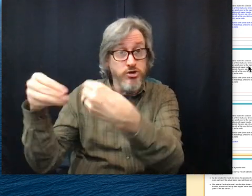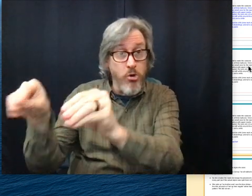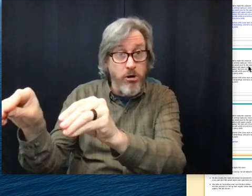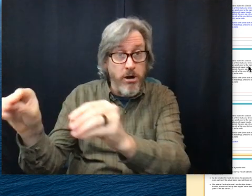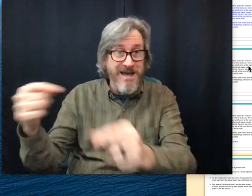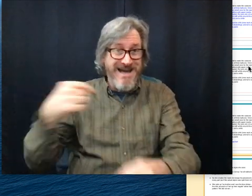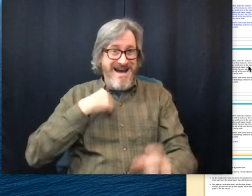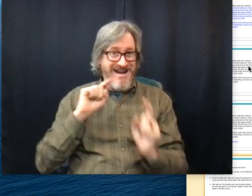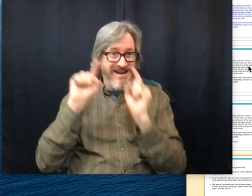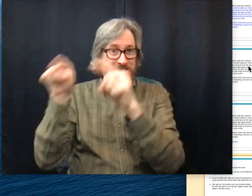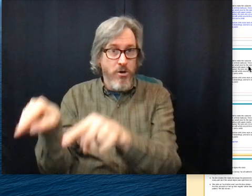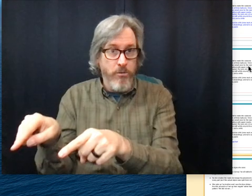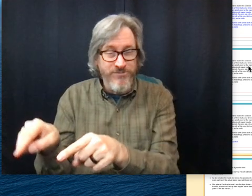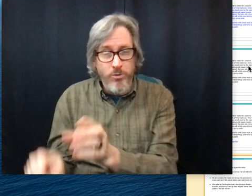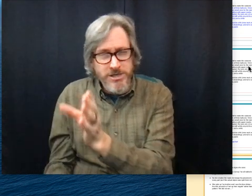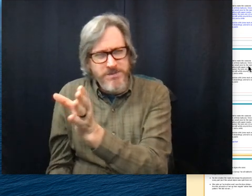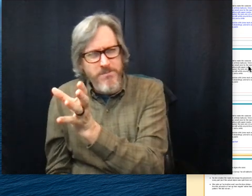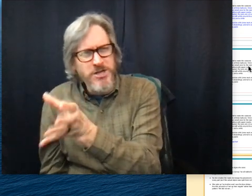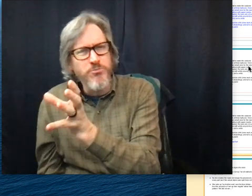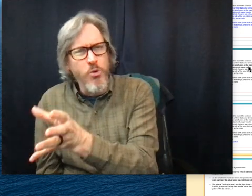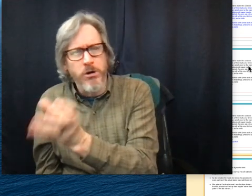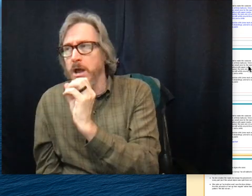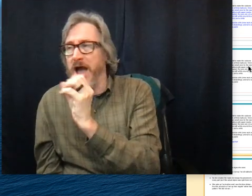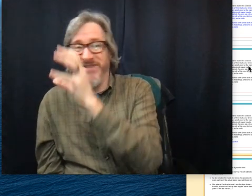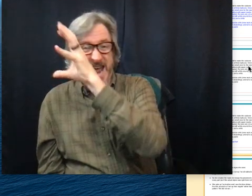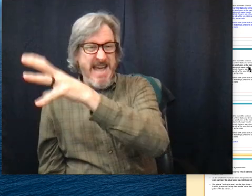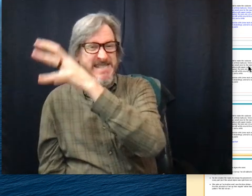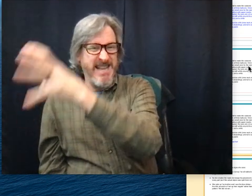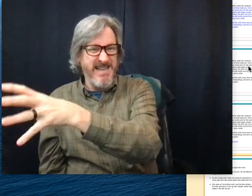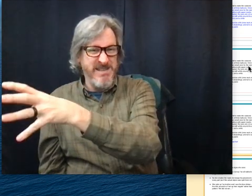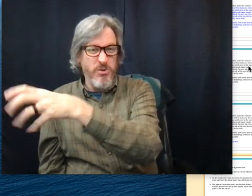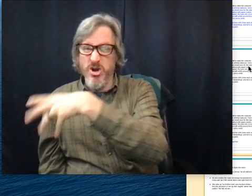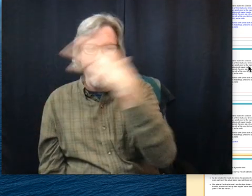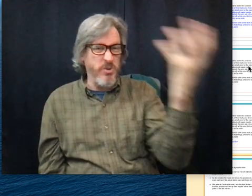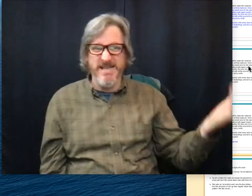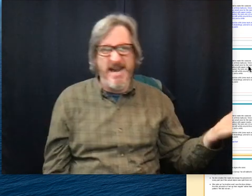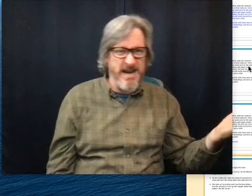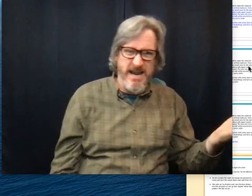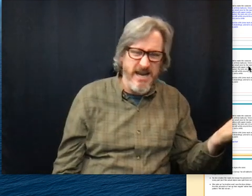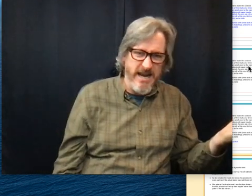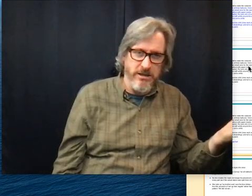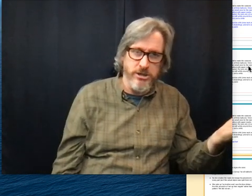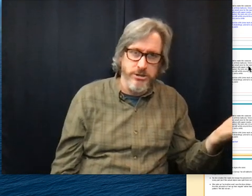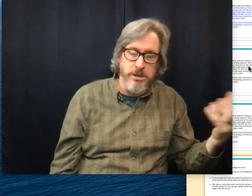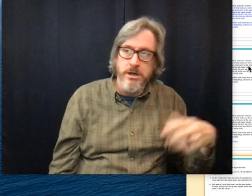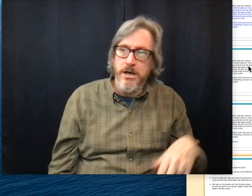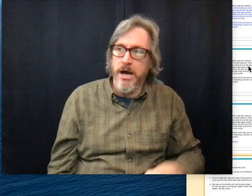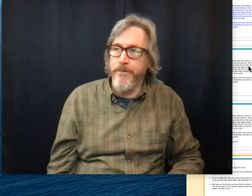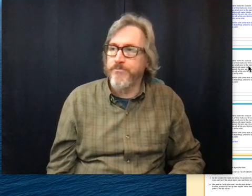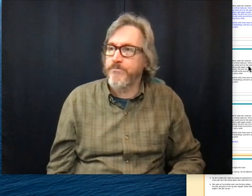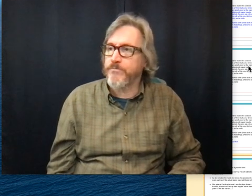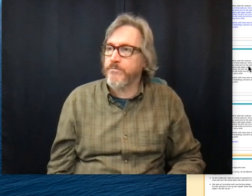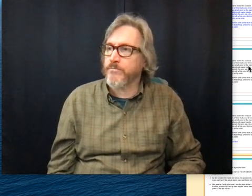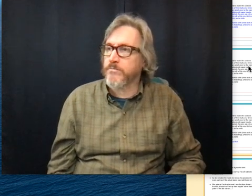go store, I go, which is much more of an ASL-ism. We don't use that in English.